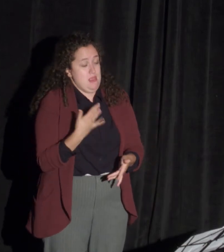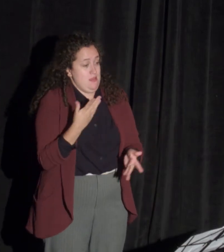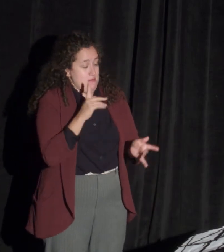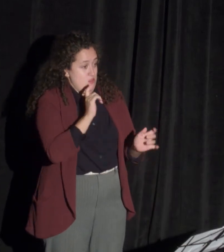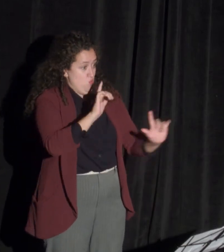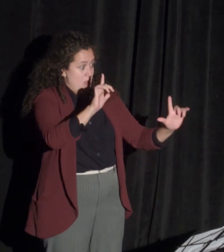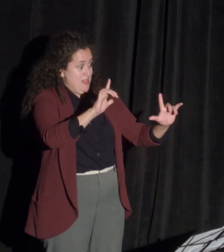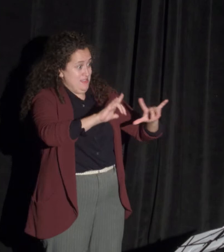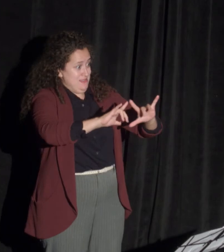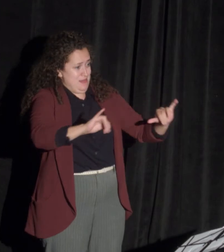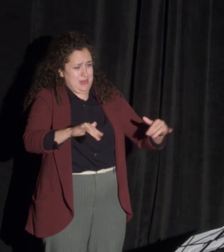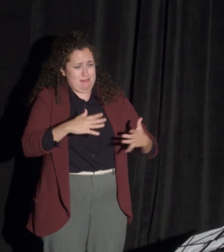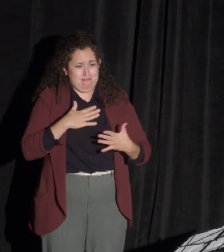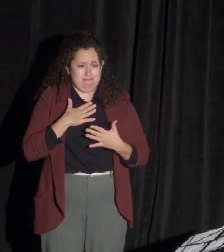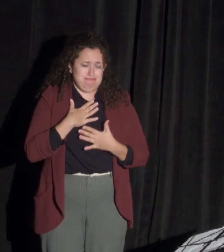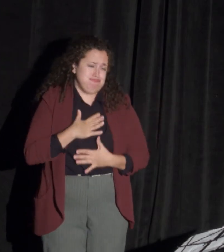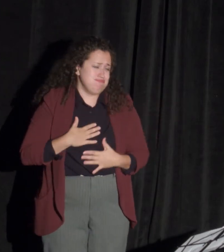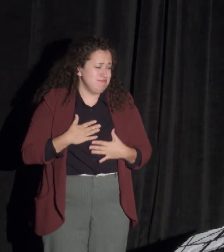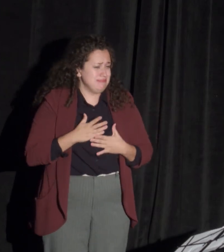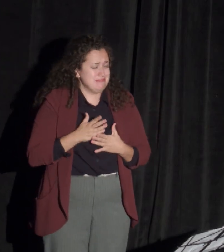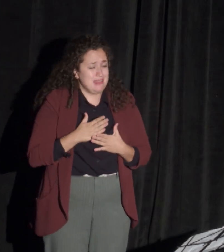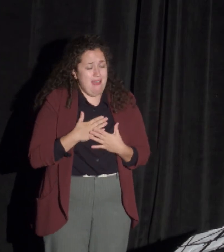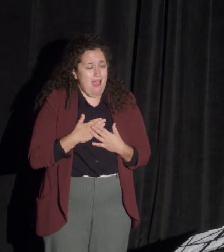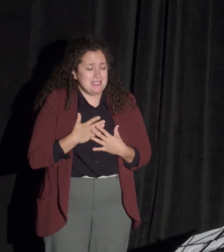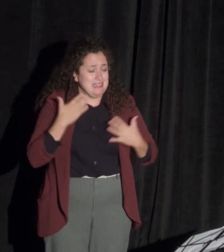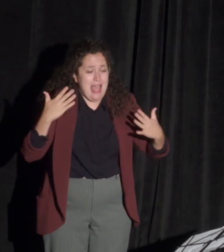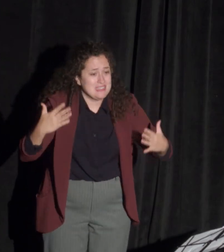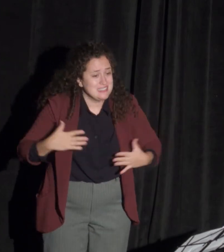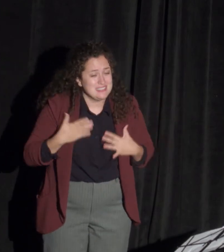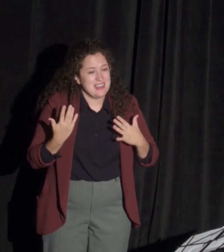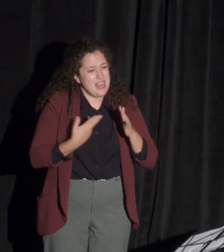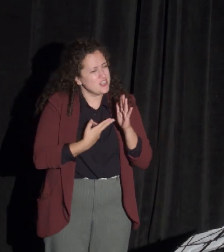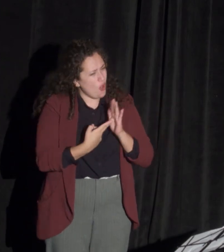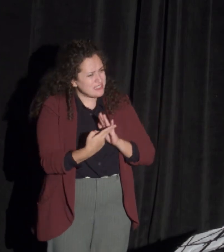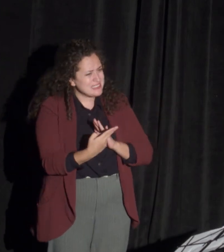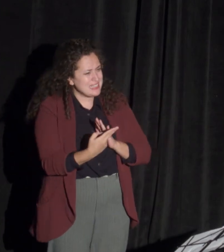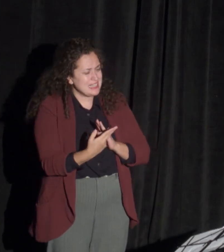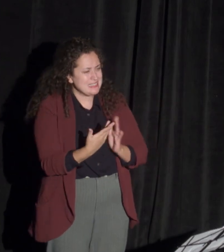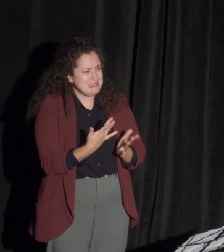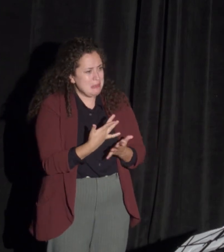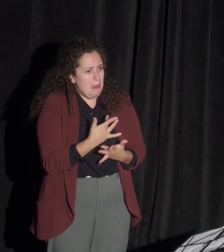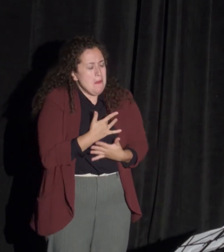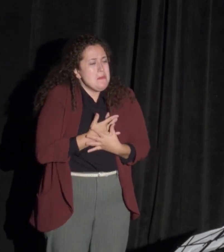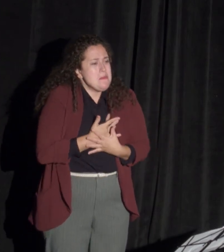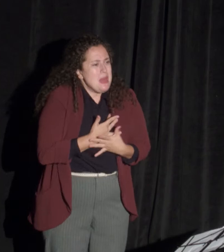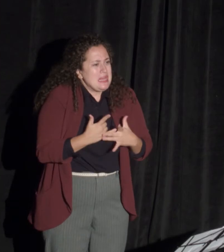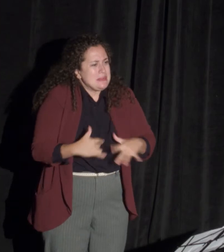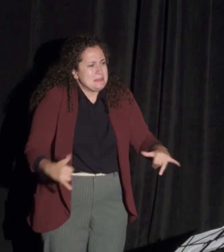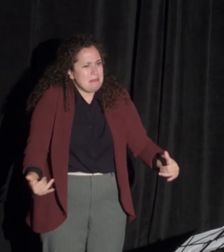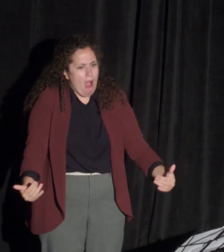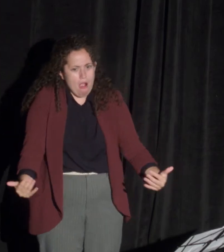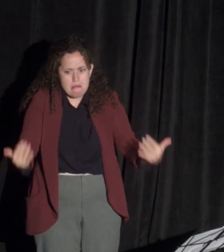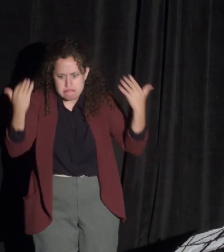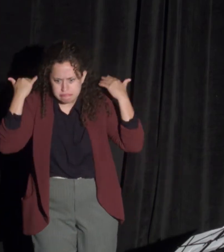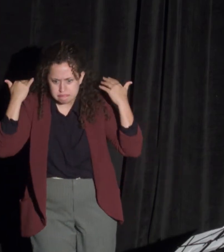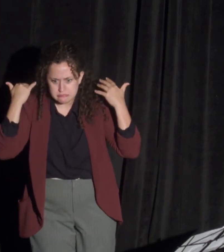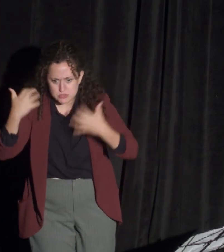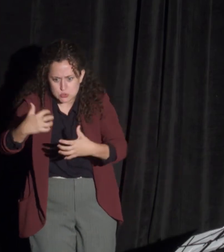absolutely delighted, and quite honestly, both touched and overwhelmed to win a Hugo again for Best Novel, this